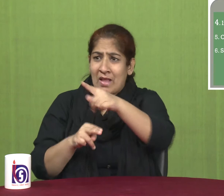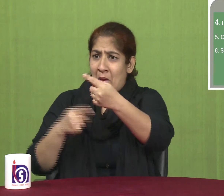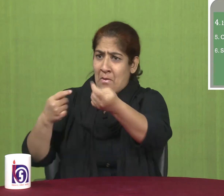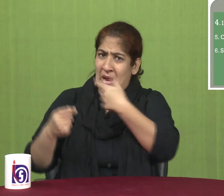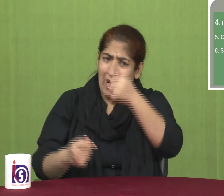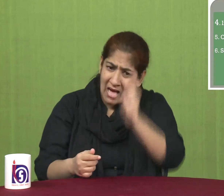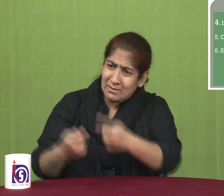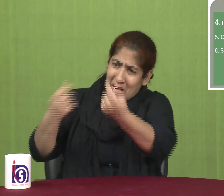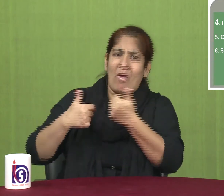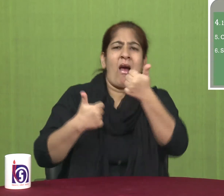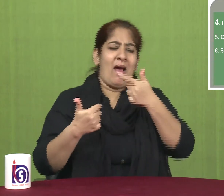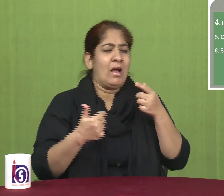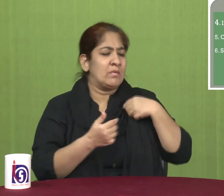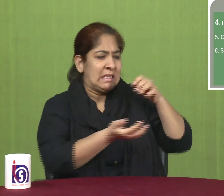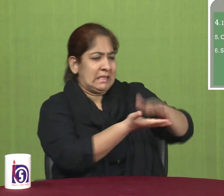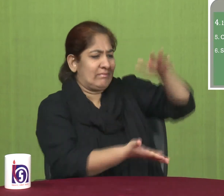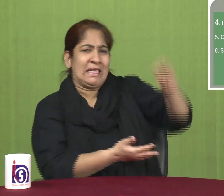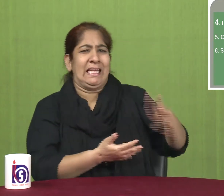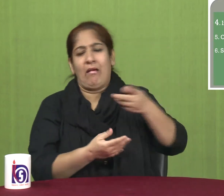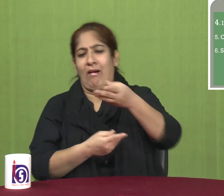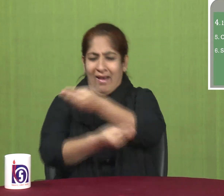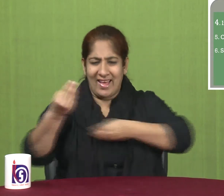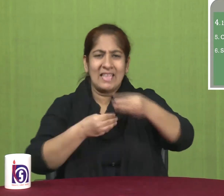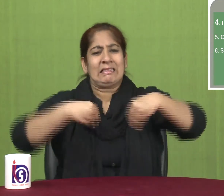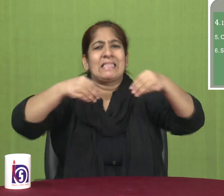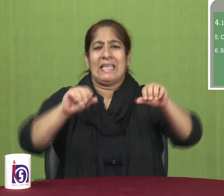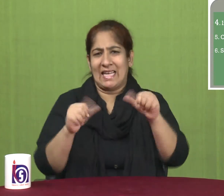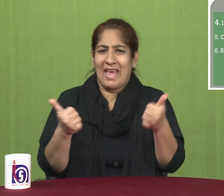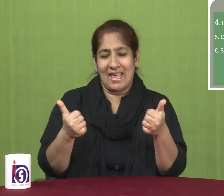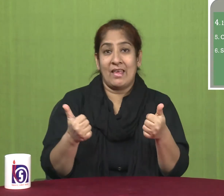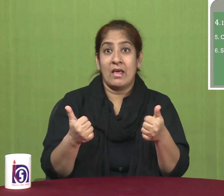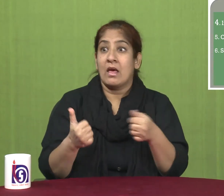loan. I can give loan to other people in case of need.